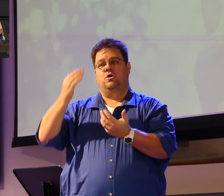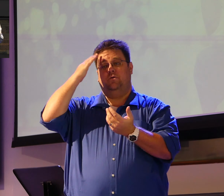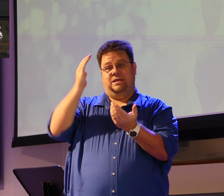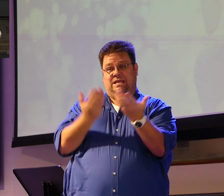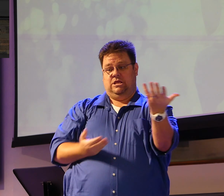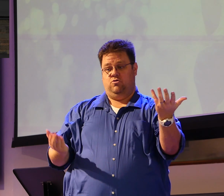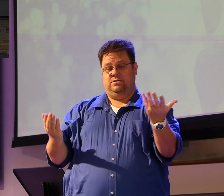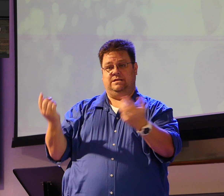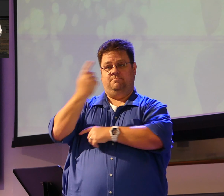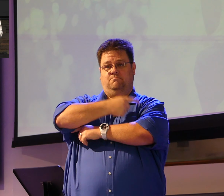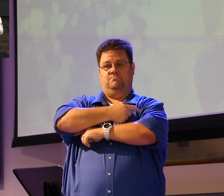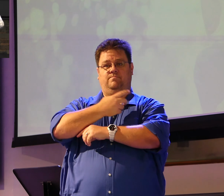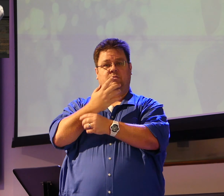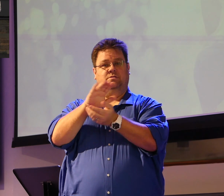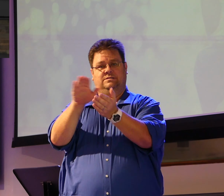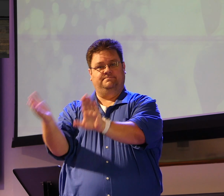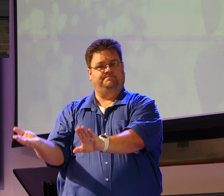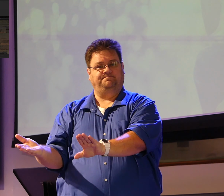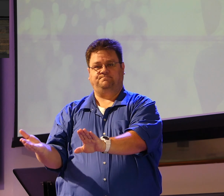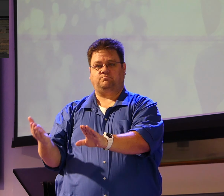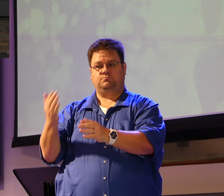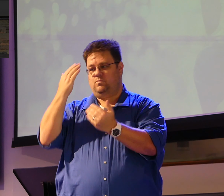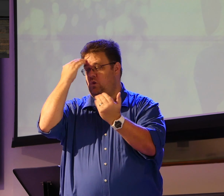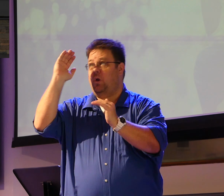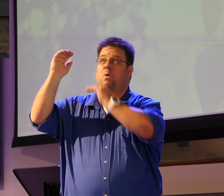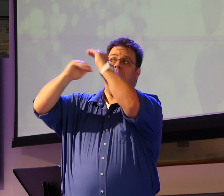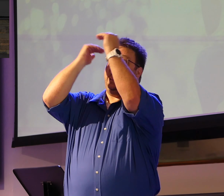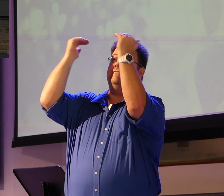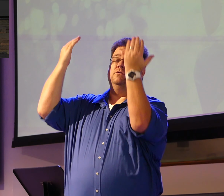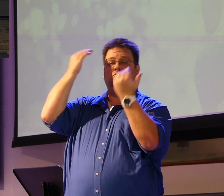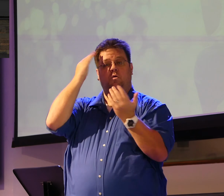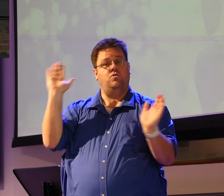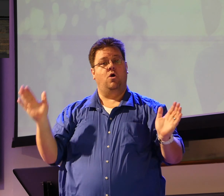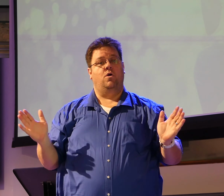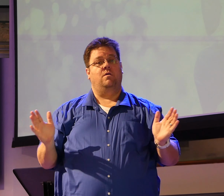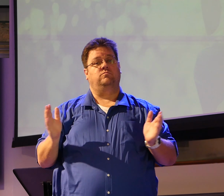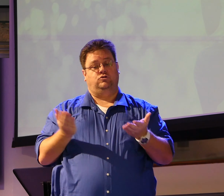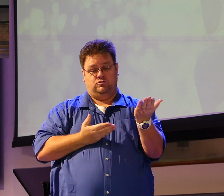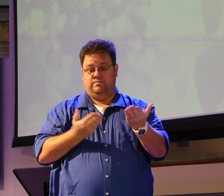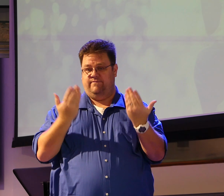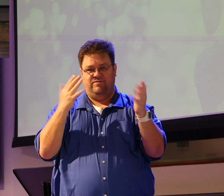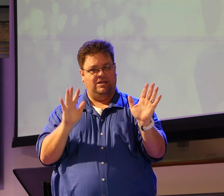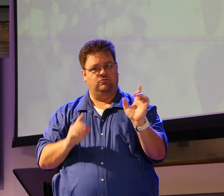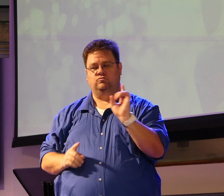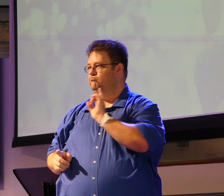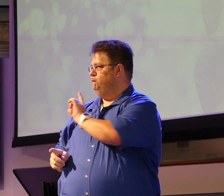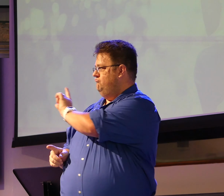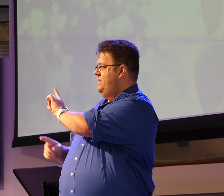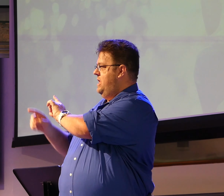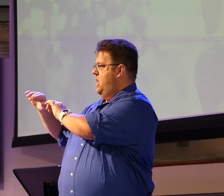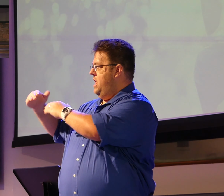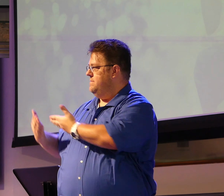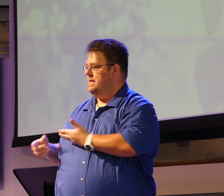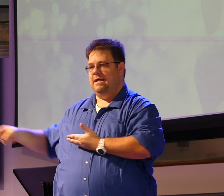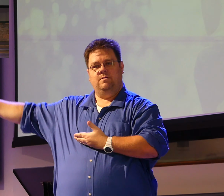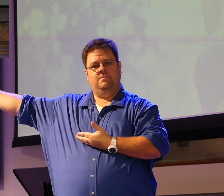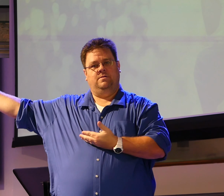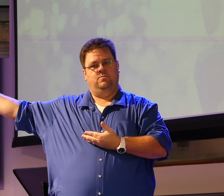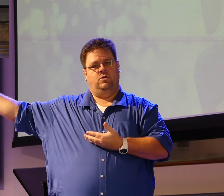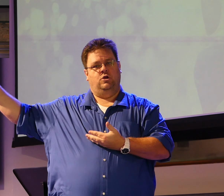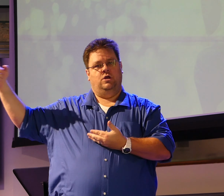you're here today and if you die today and you're not sure that you have eternal life you're not sure you'd be in heaven when the service is over come by our hospitality